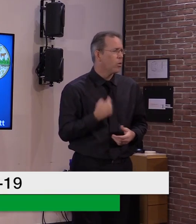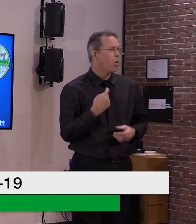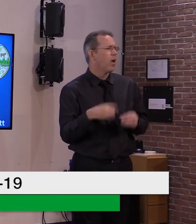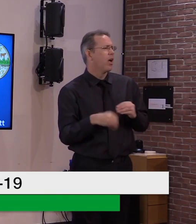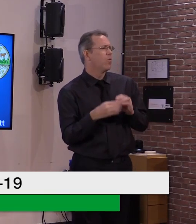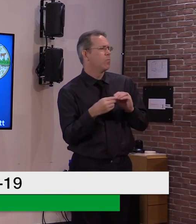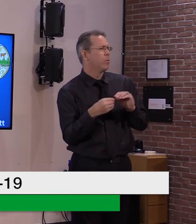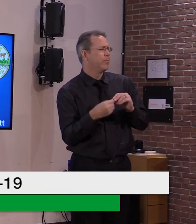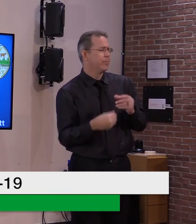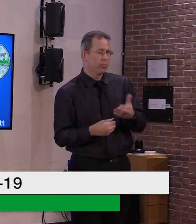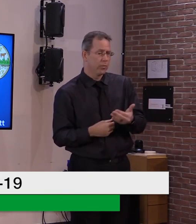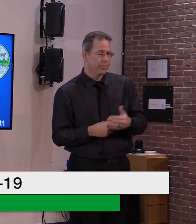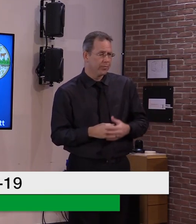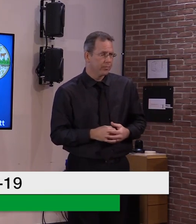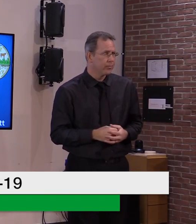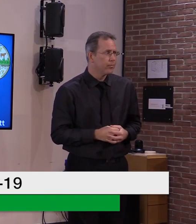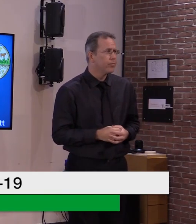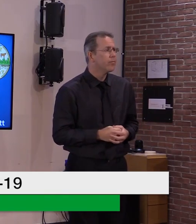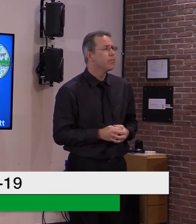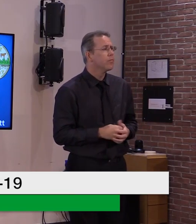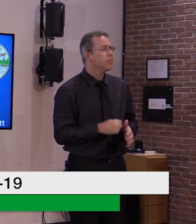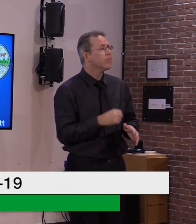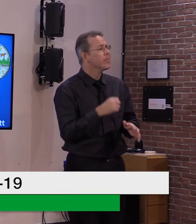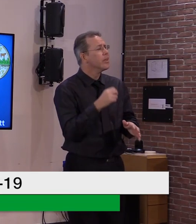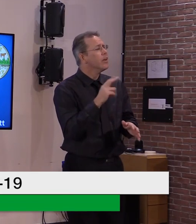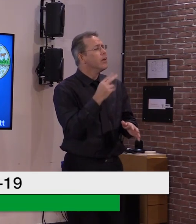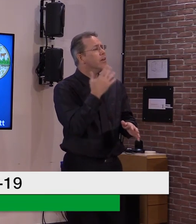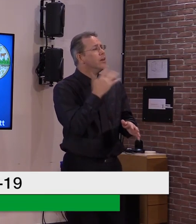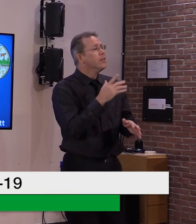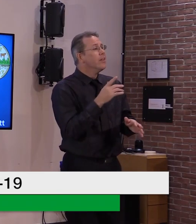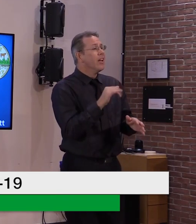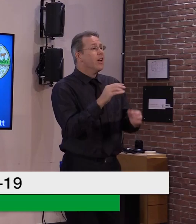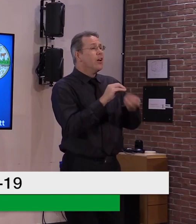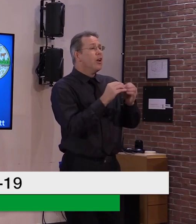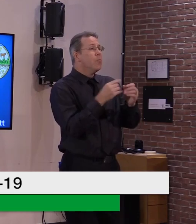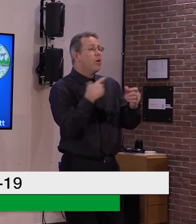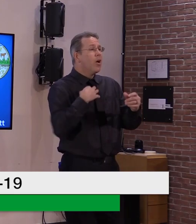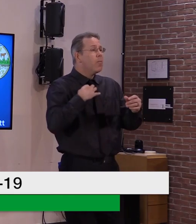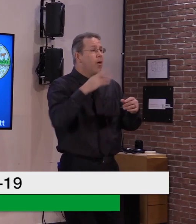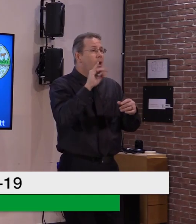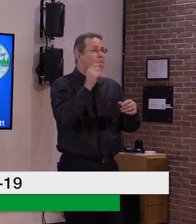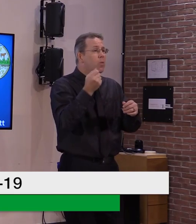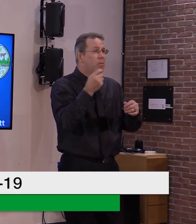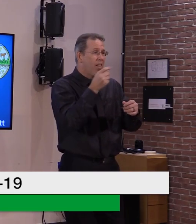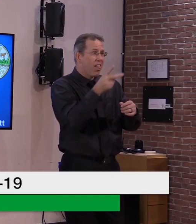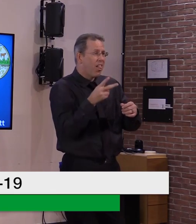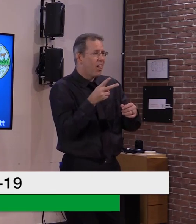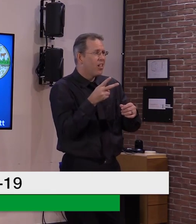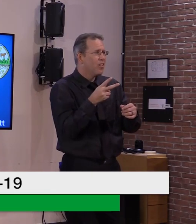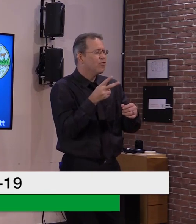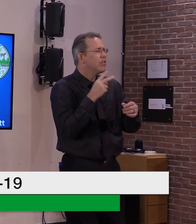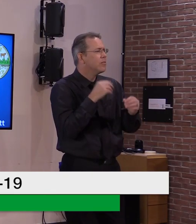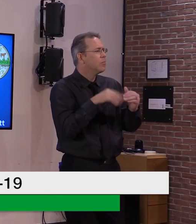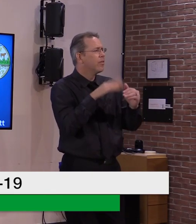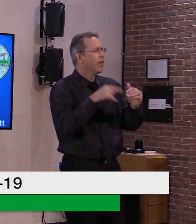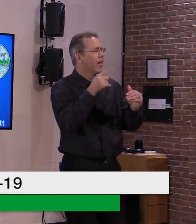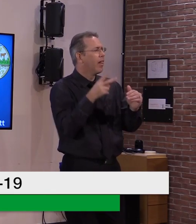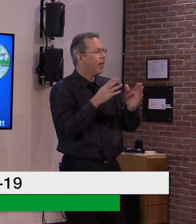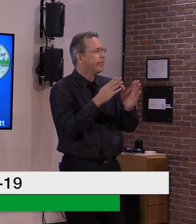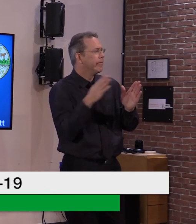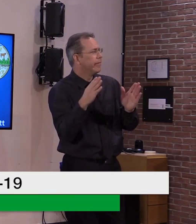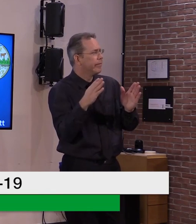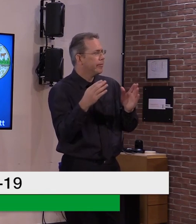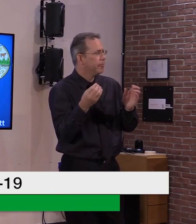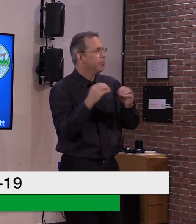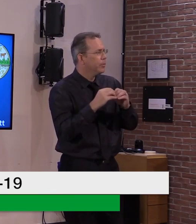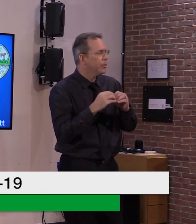our biggest concern is that number is probably going to be a lot higher uh it should all the programs that are expected